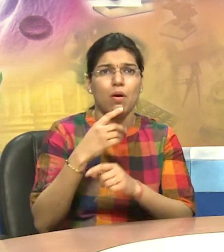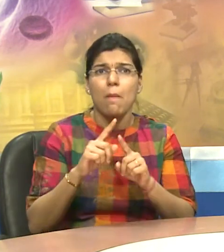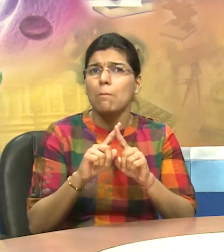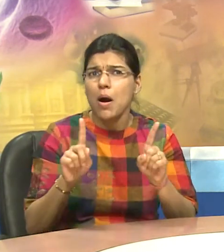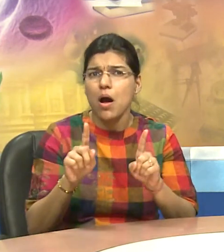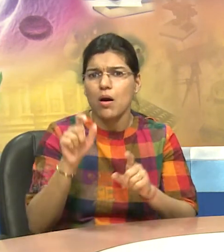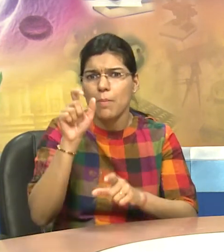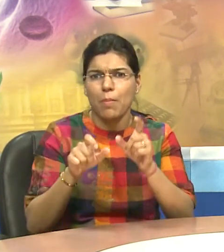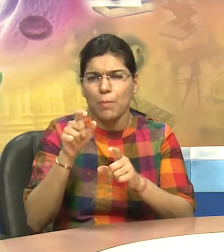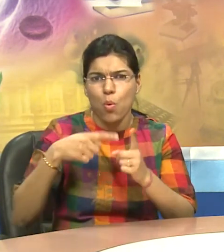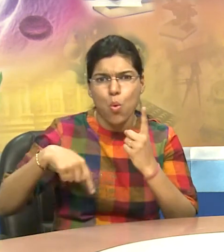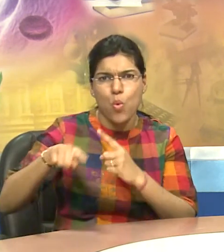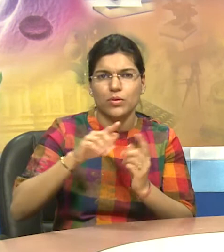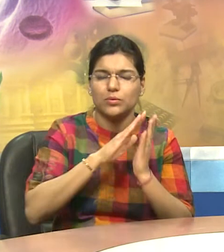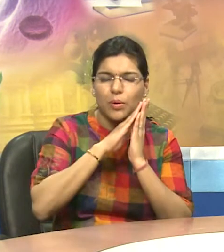loud noise can affect us.